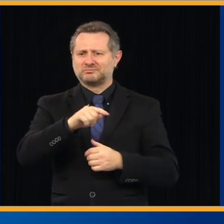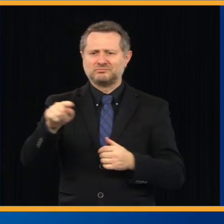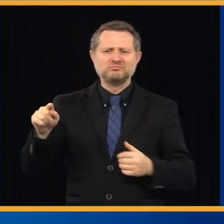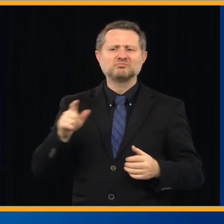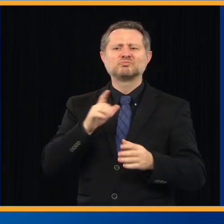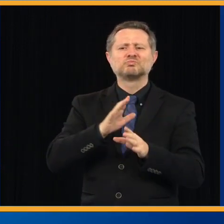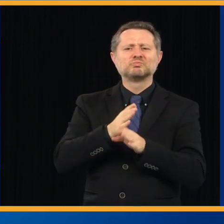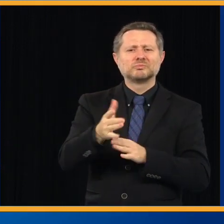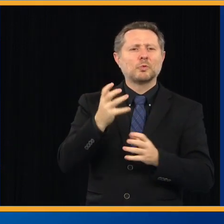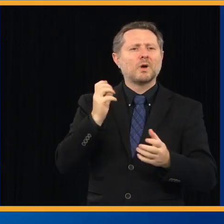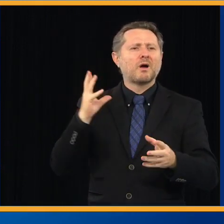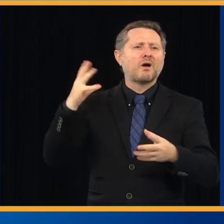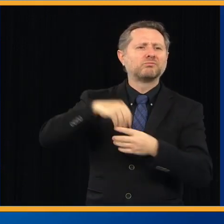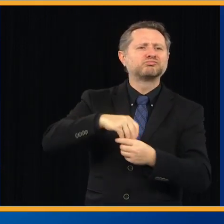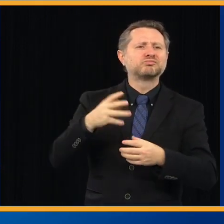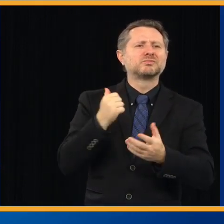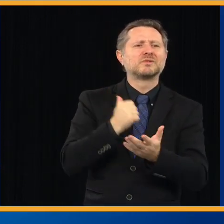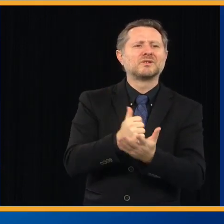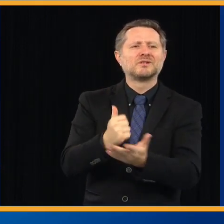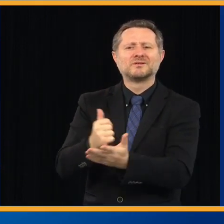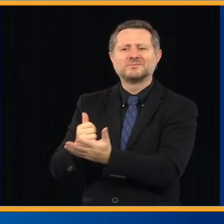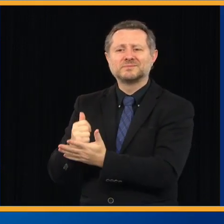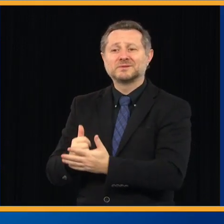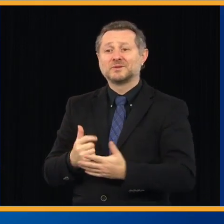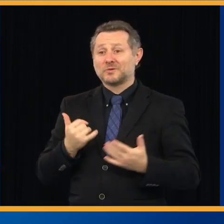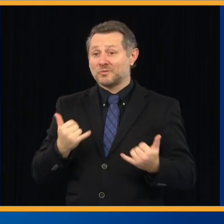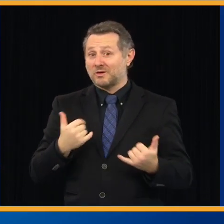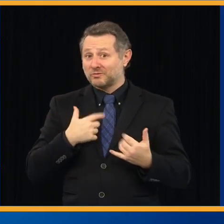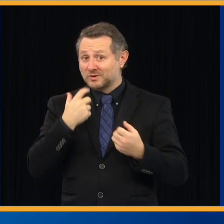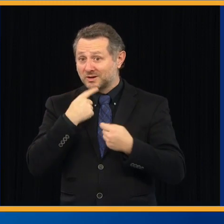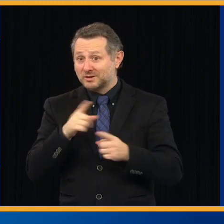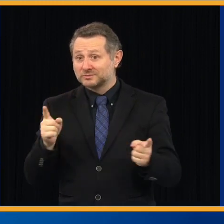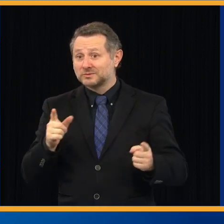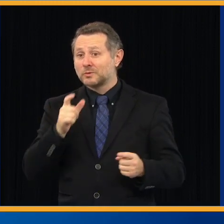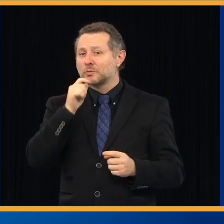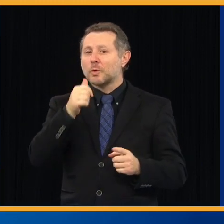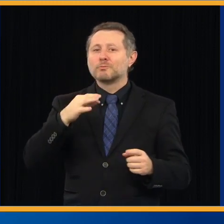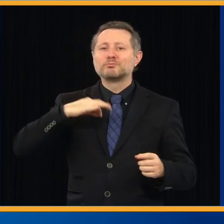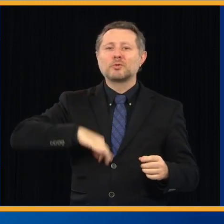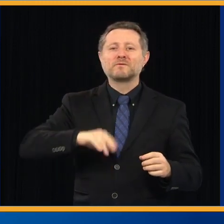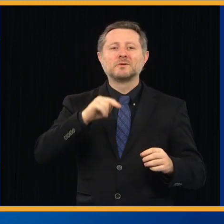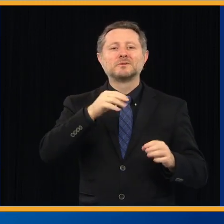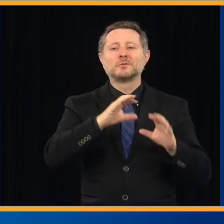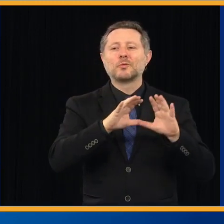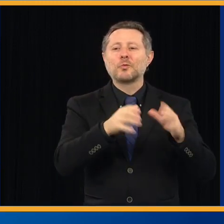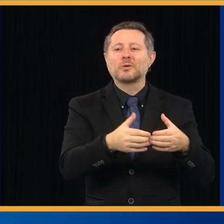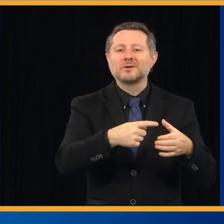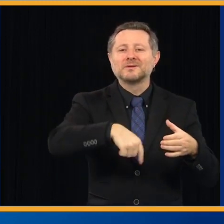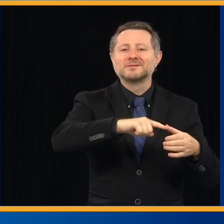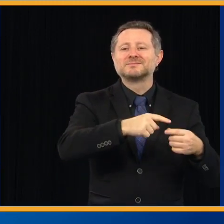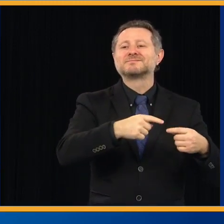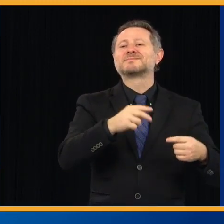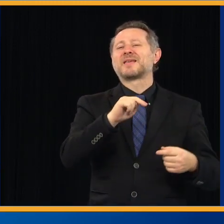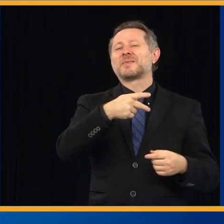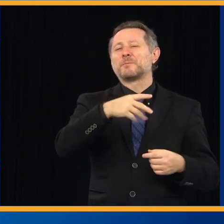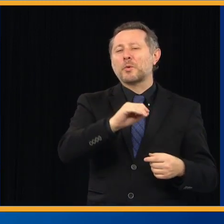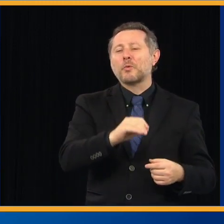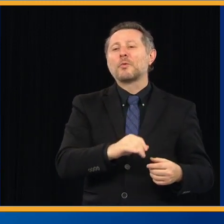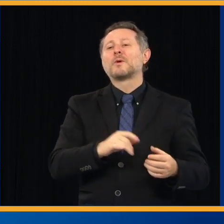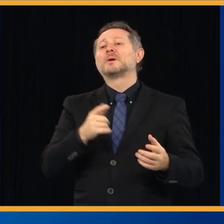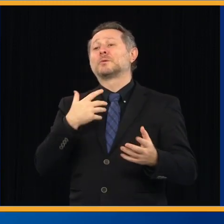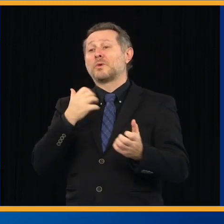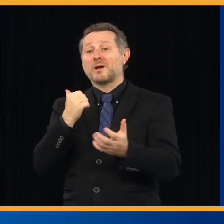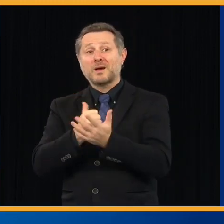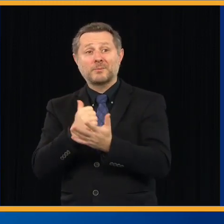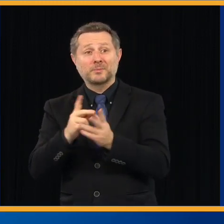helping people. Well, if you're a foundation or a not-for-profit or a philanthropy or a person who wants to help, we